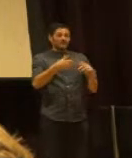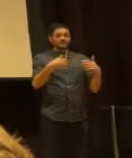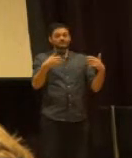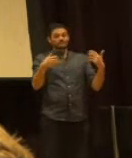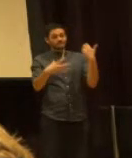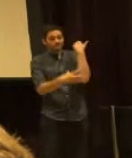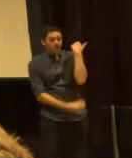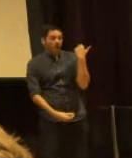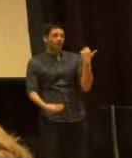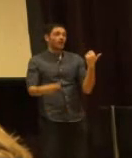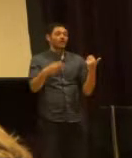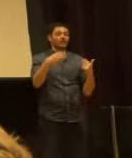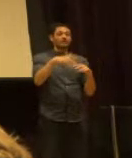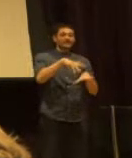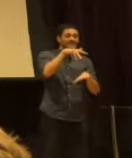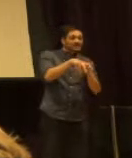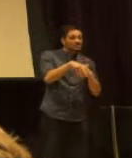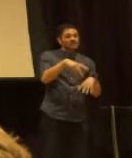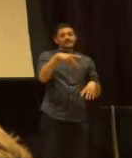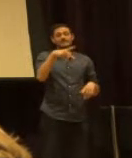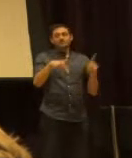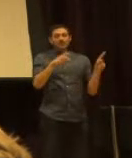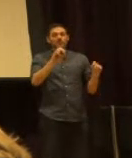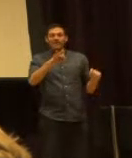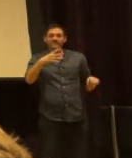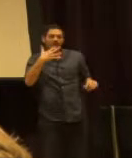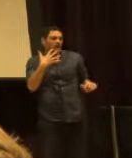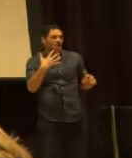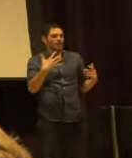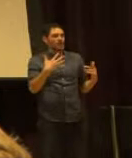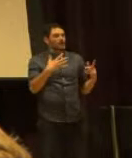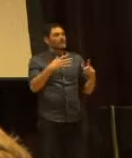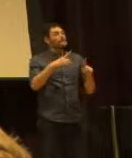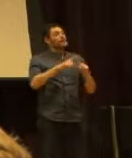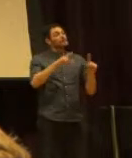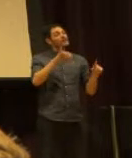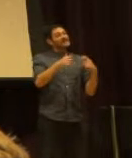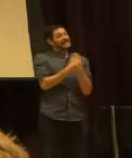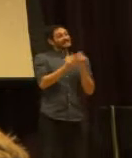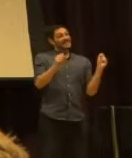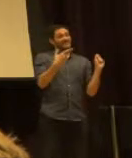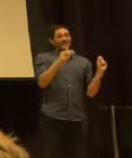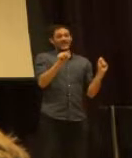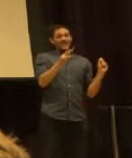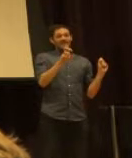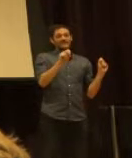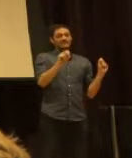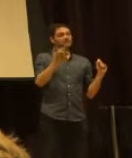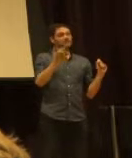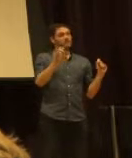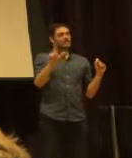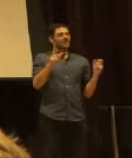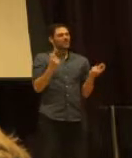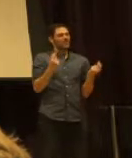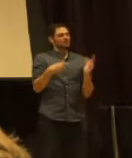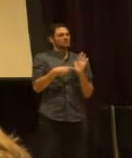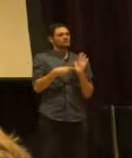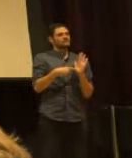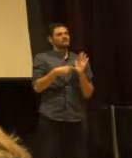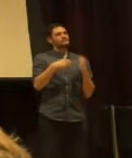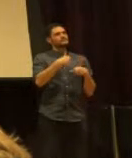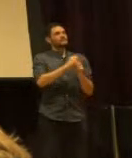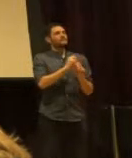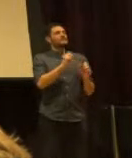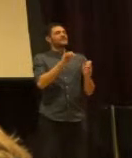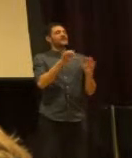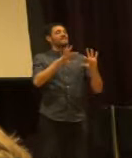of color. And what the Safe Haven for Trans Youth and Families bill will do will ensure that families who move